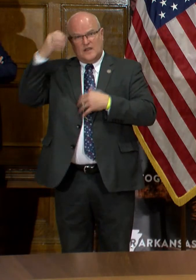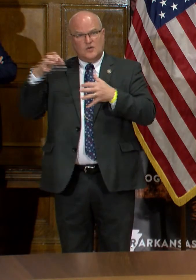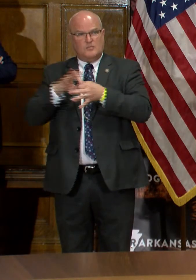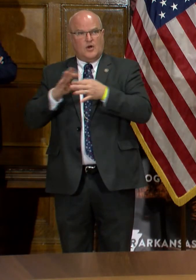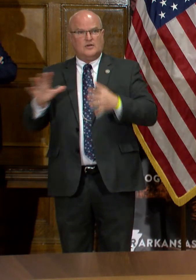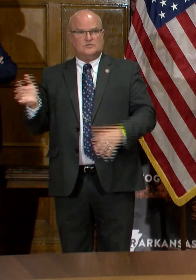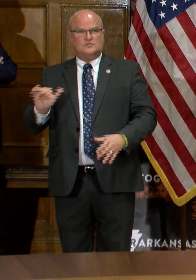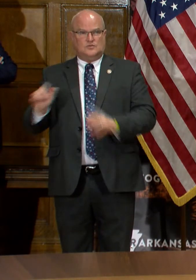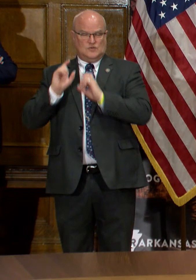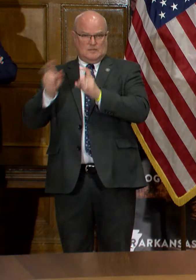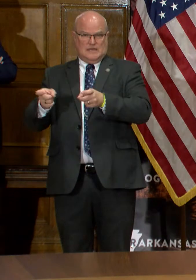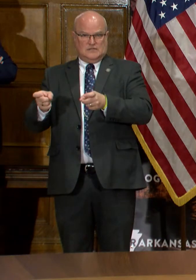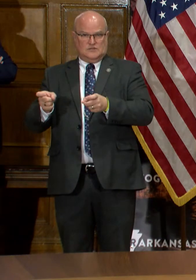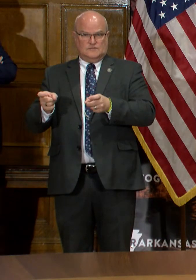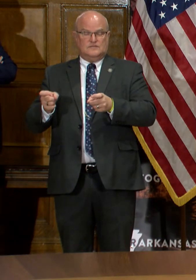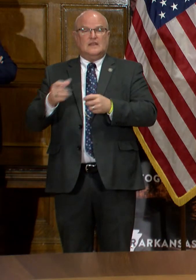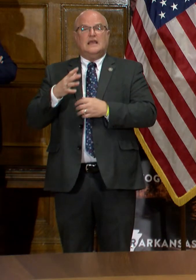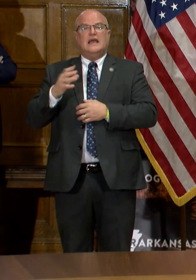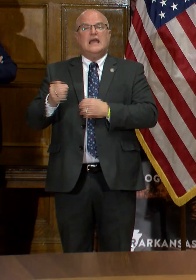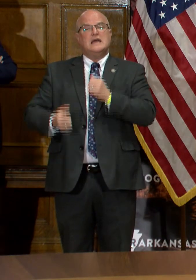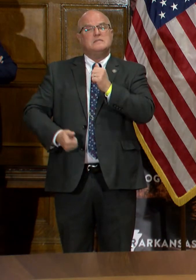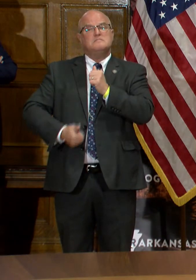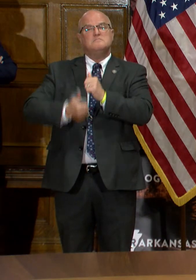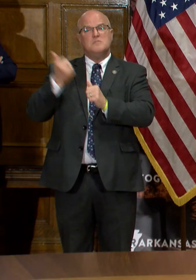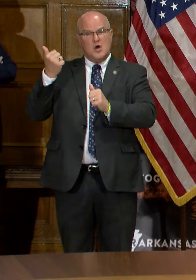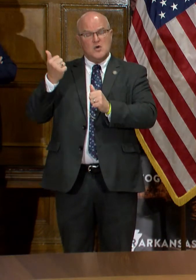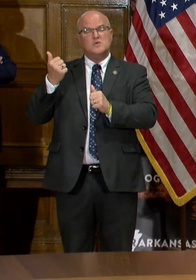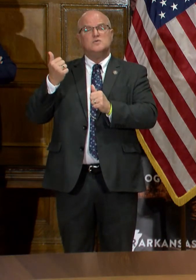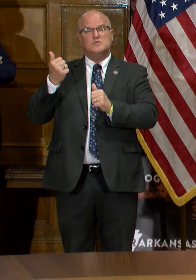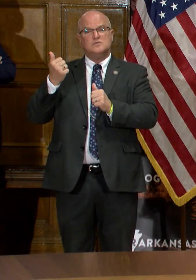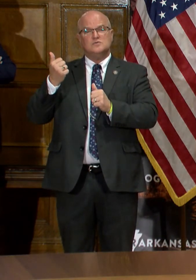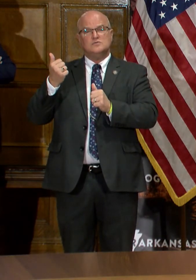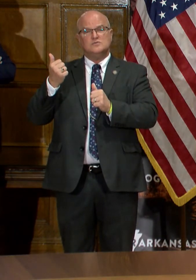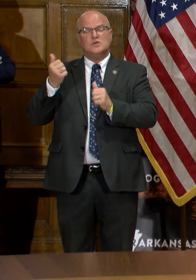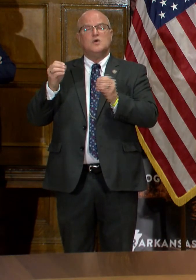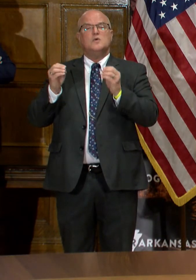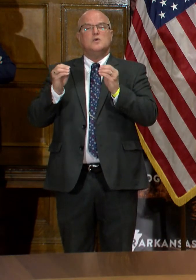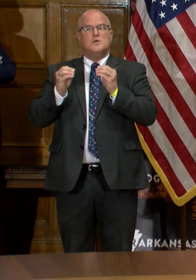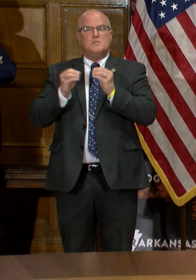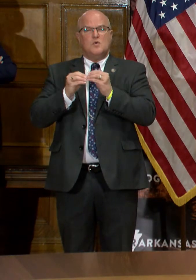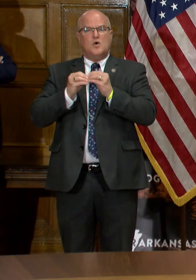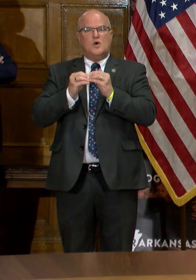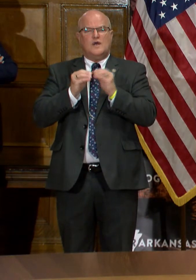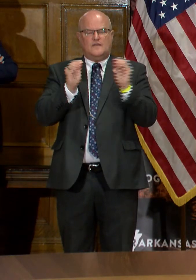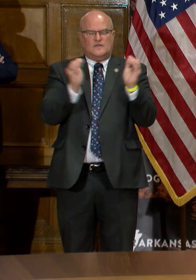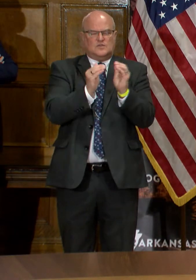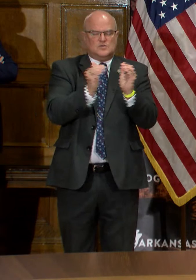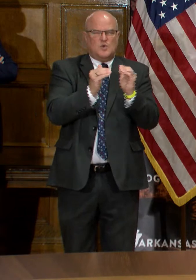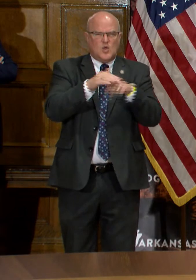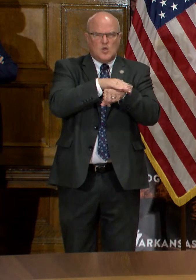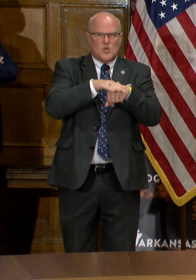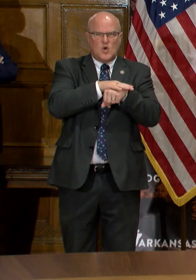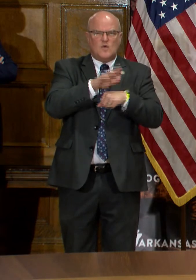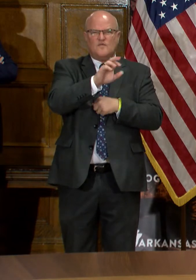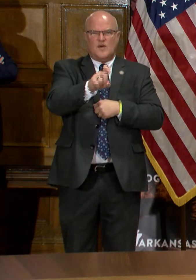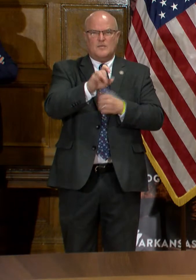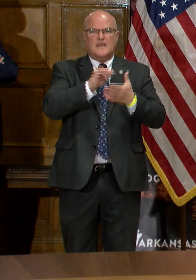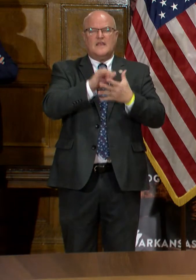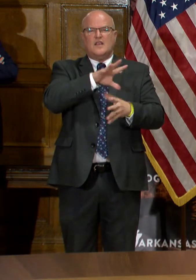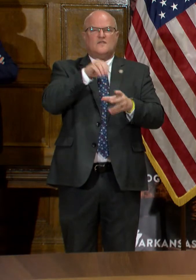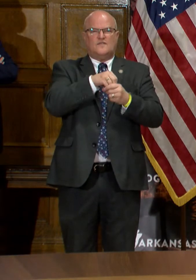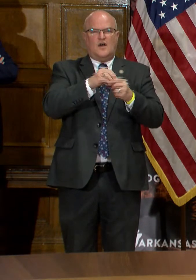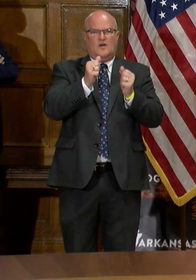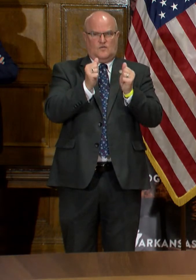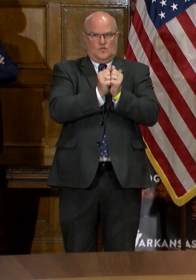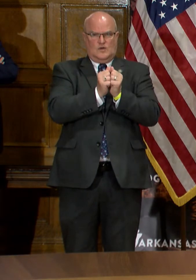partners to administer. And most overwhelmingly, it's the smaller local pharmacies that are involved